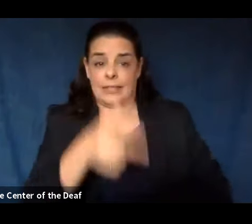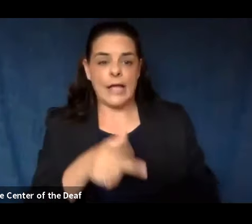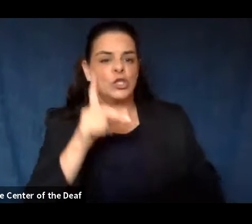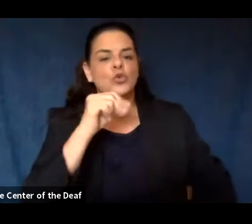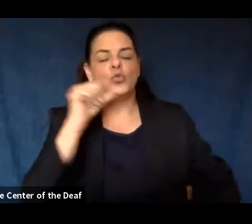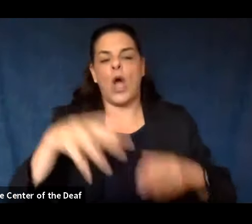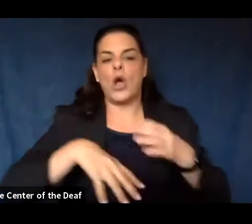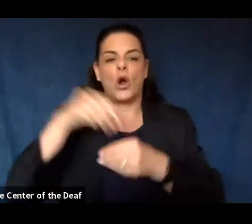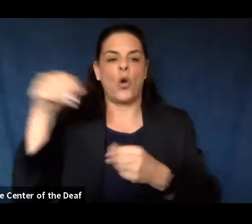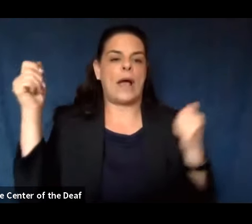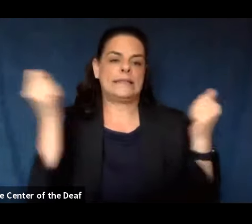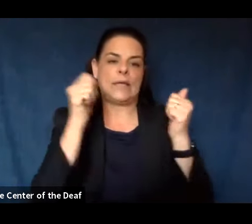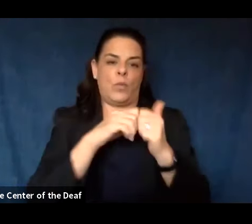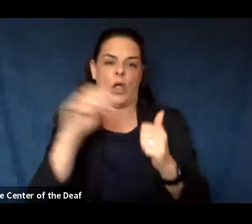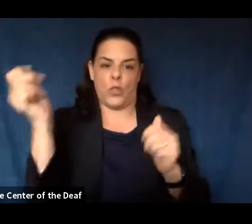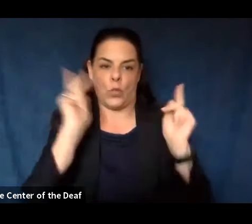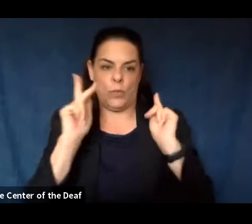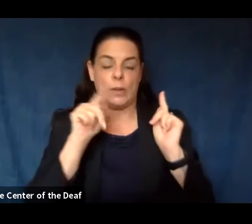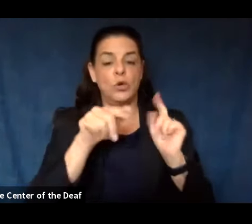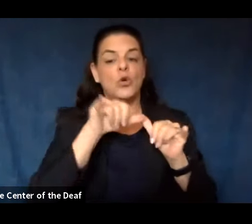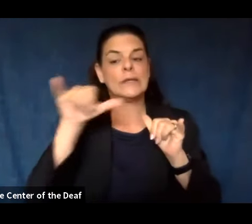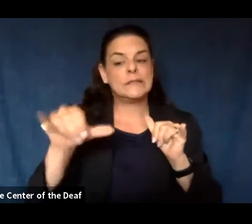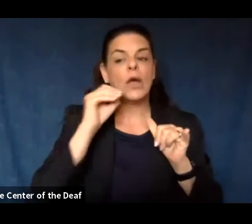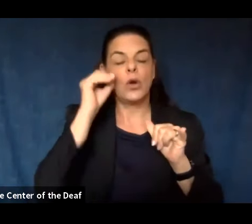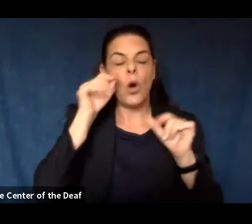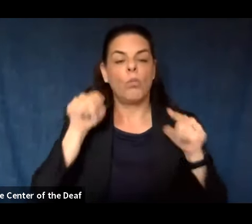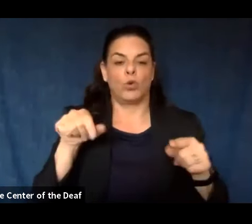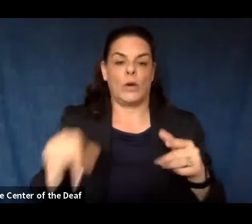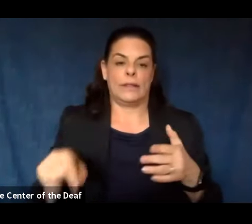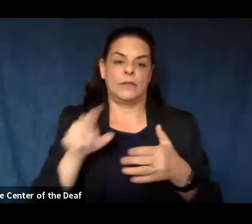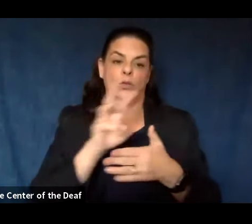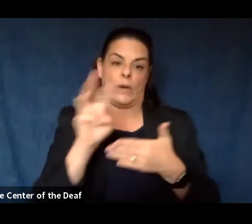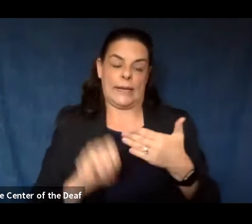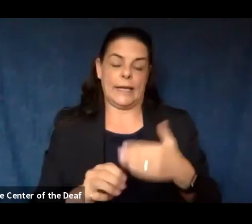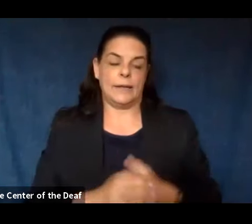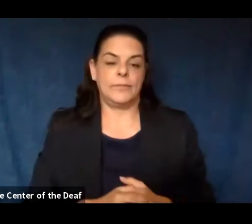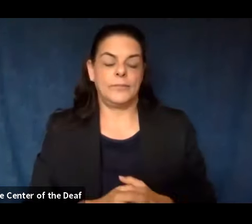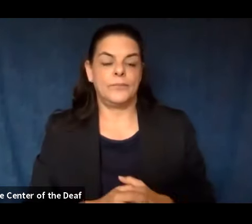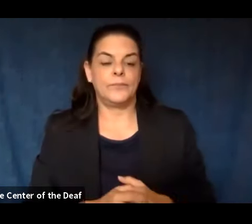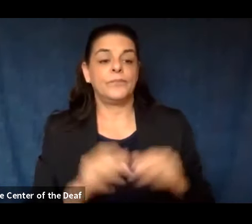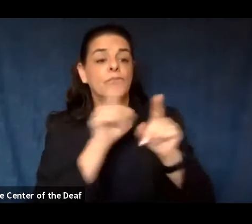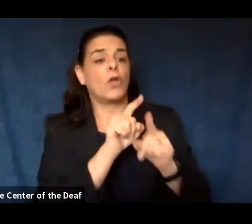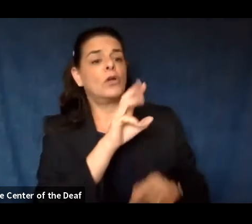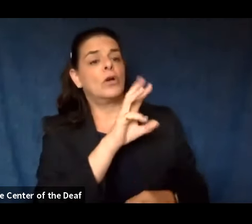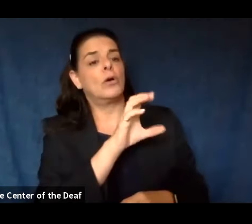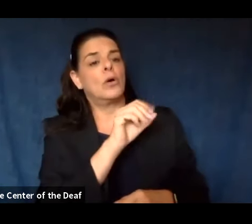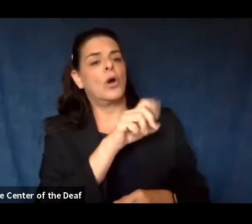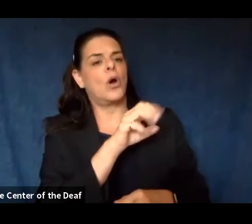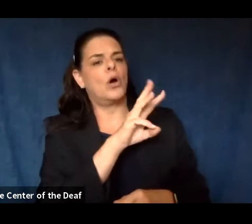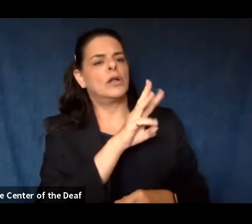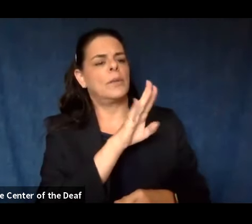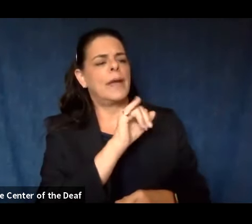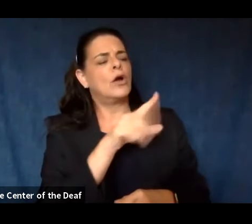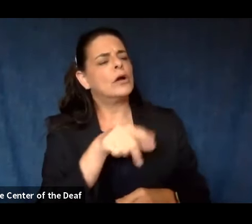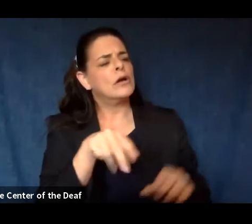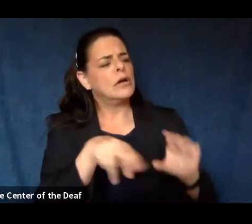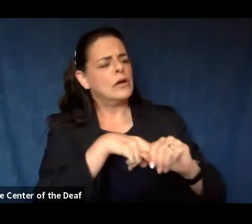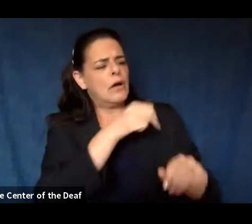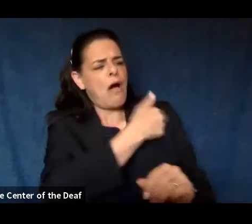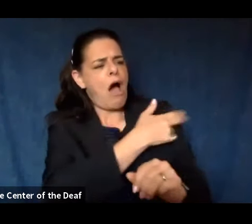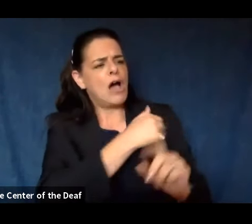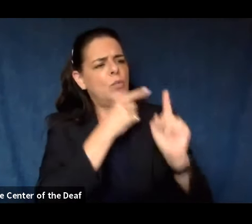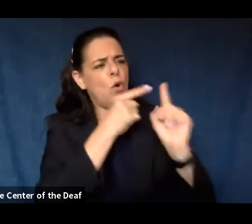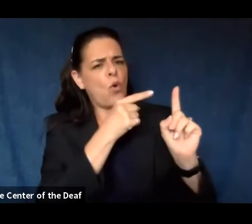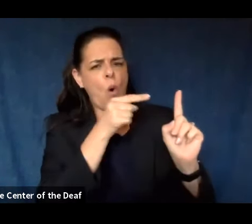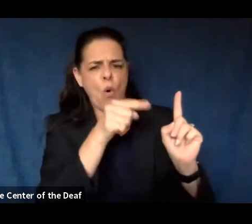celebrate with others, that you stay home during this weekend. Also, Cole with WBIR, the hospitalization benchmark is